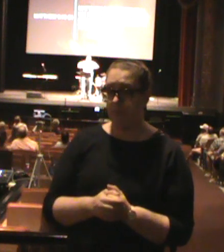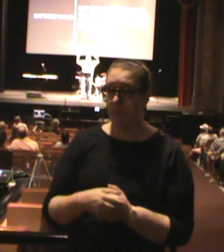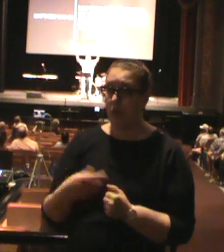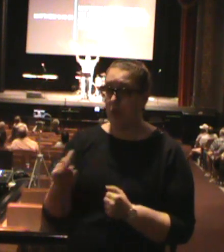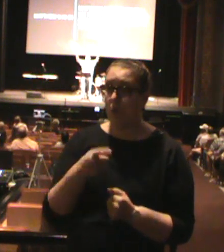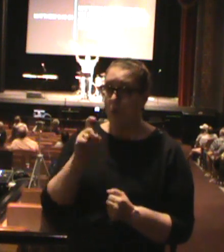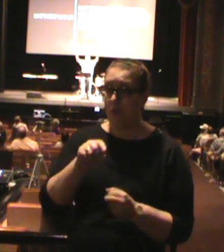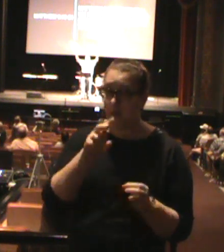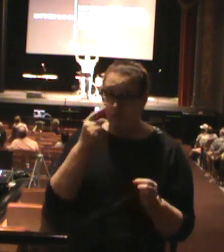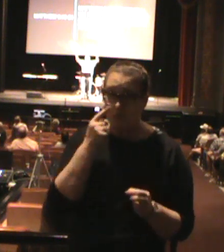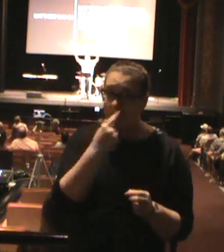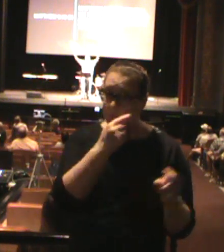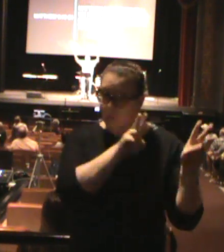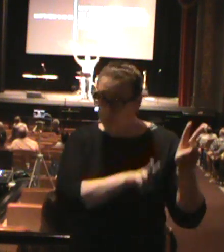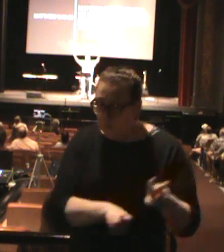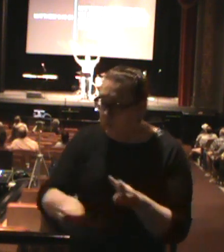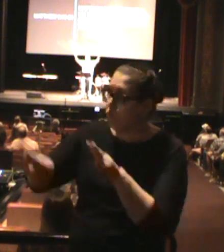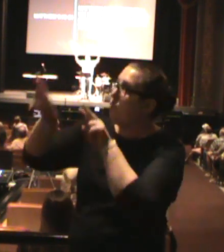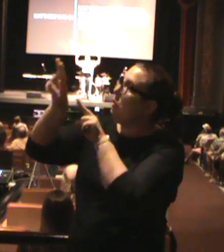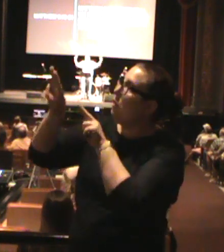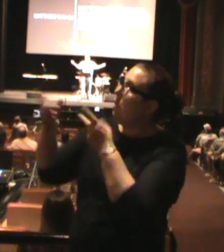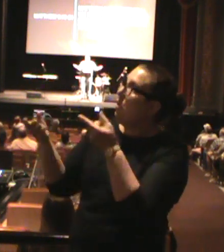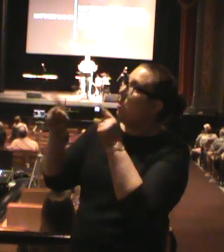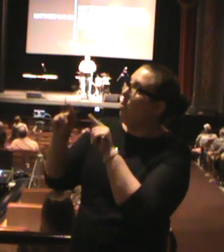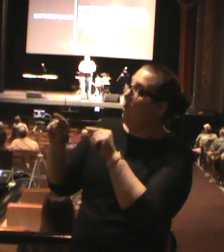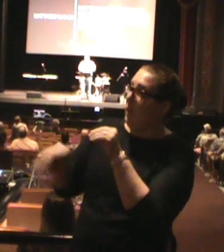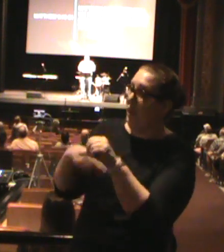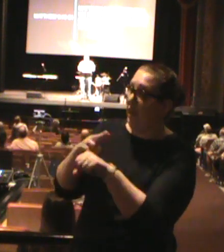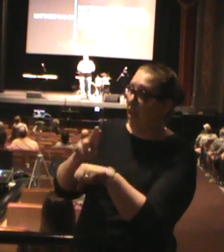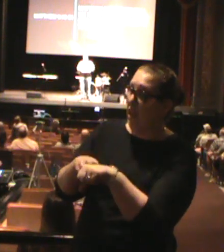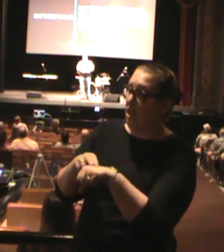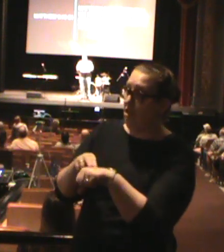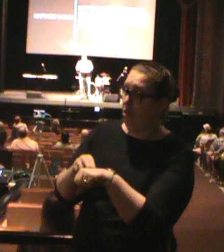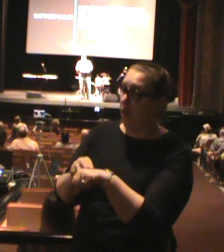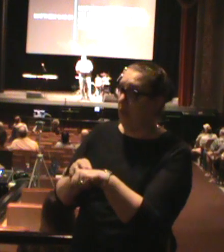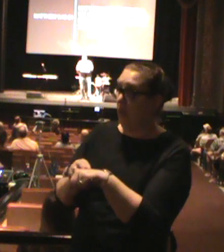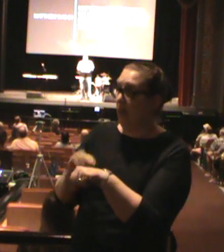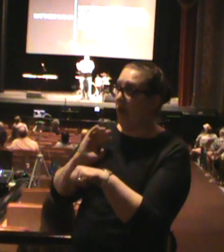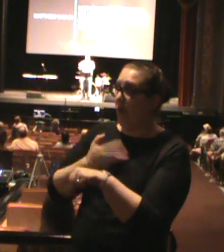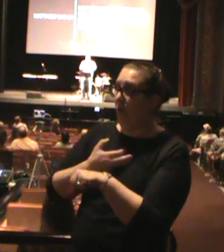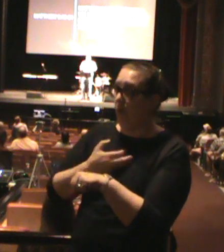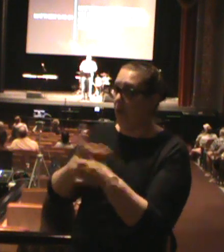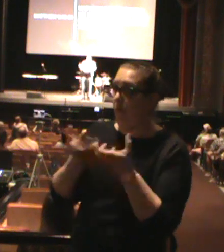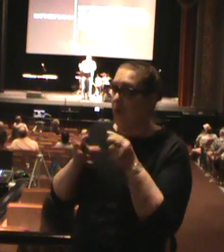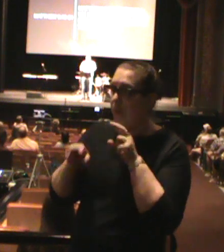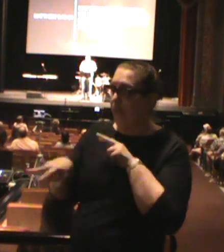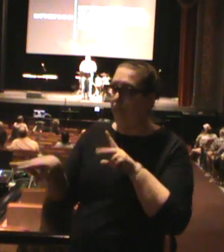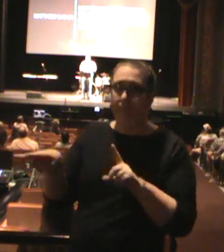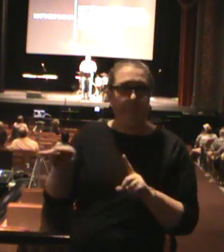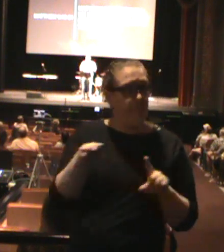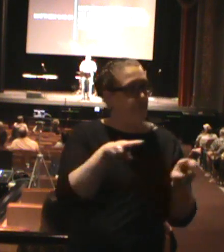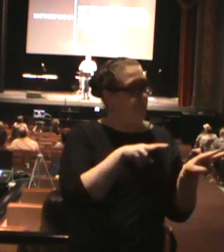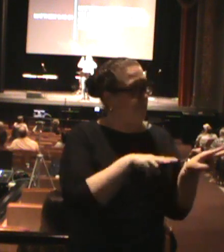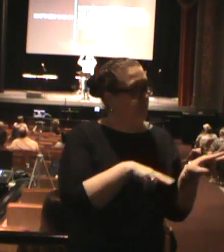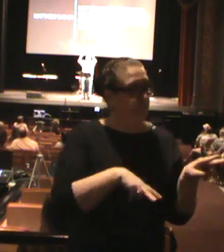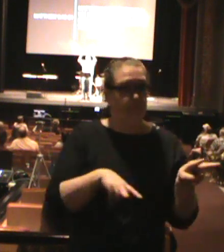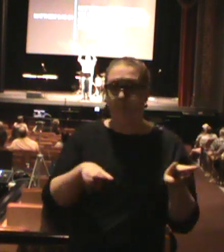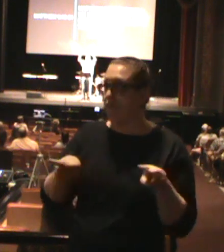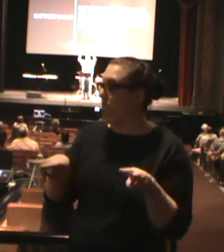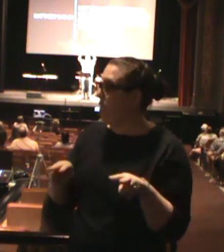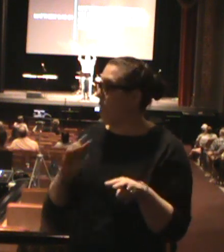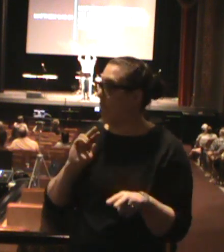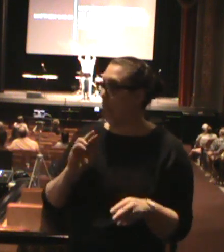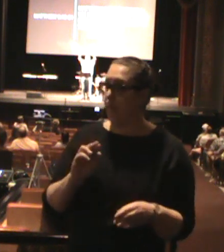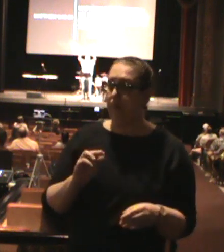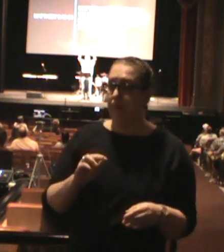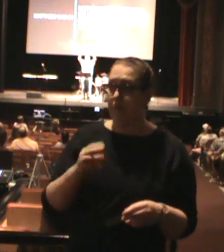need to look up when our natural tendency is to look around. So when you want to look around at what the world is doing, you just need to look